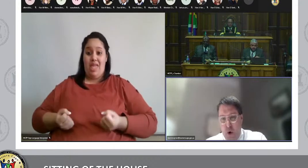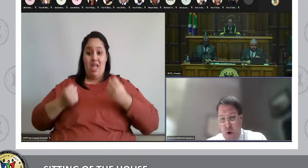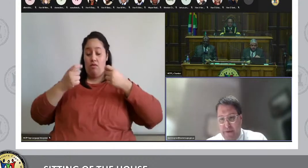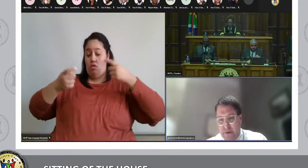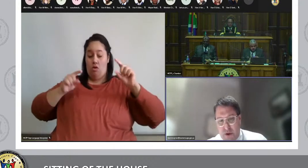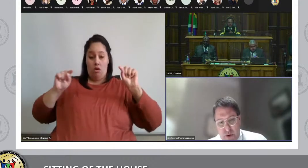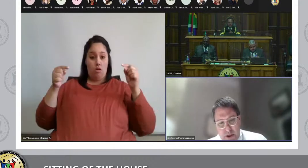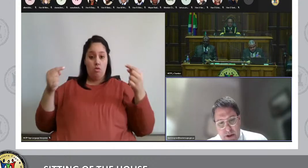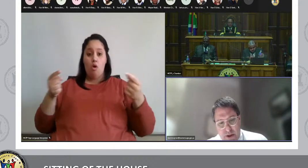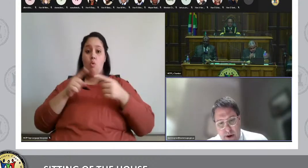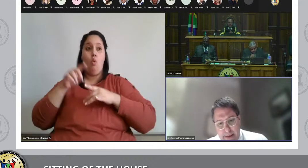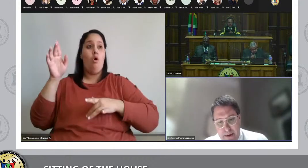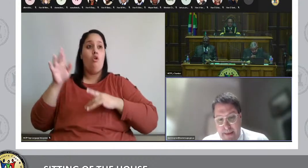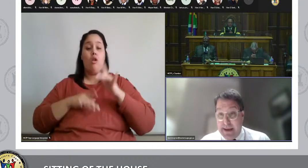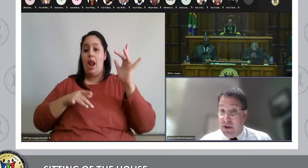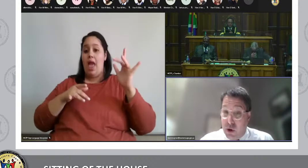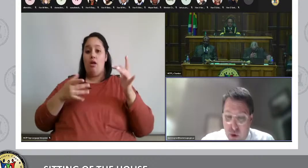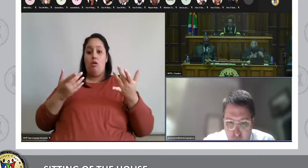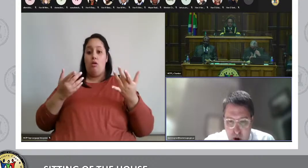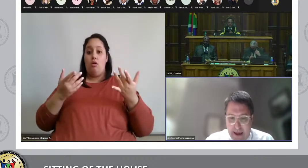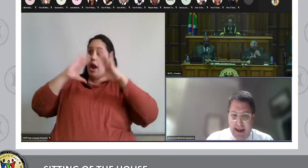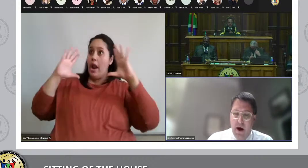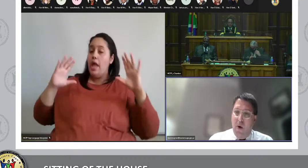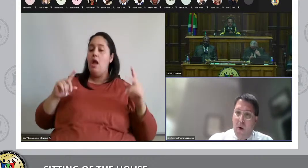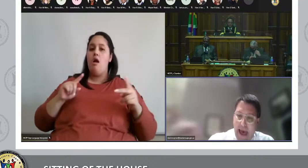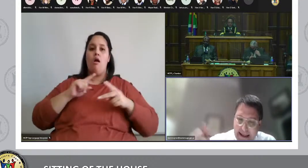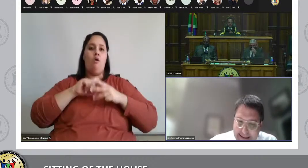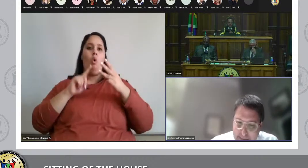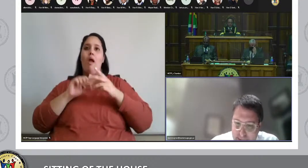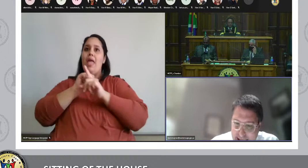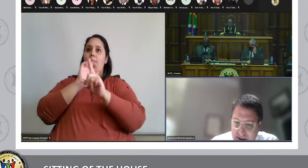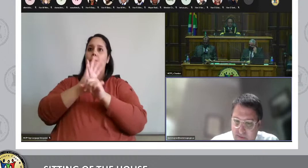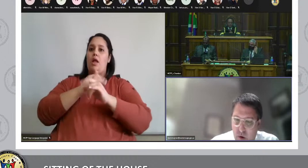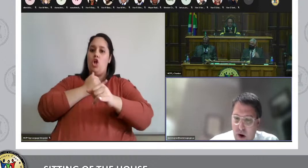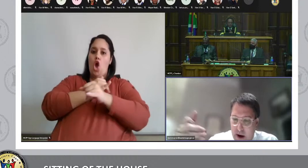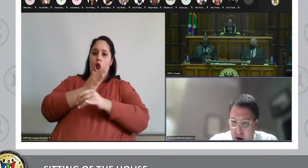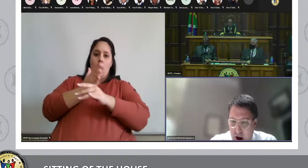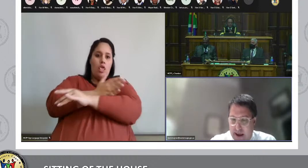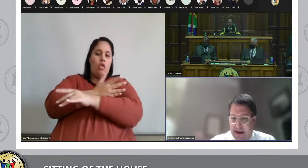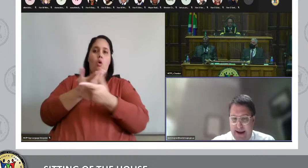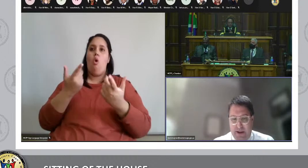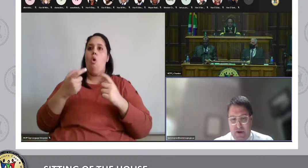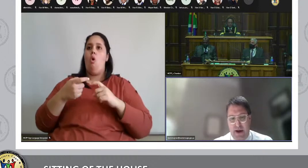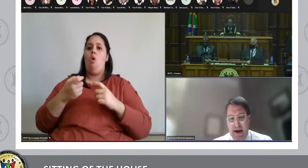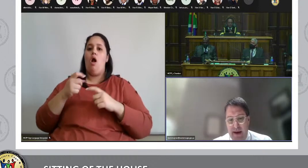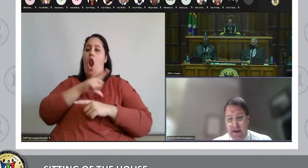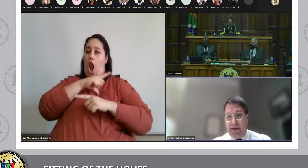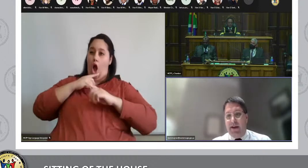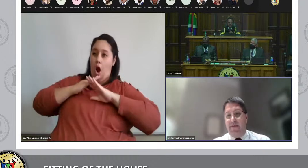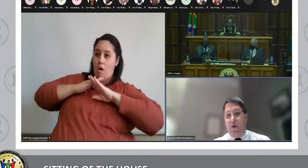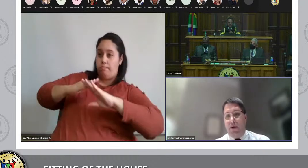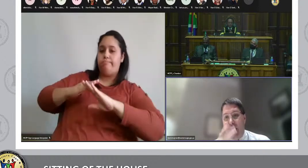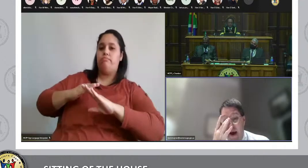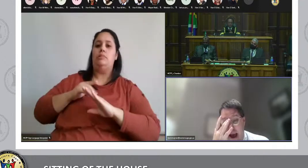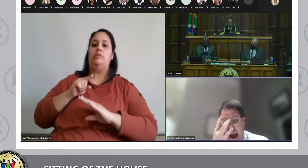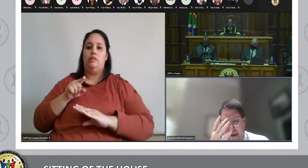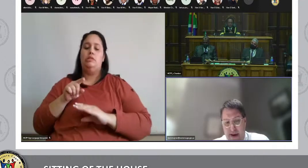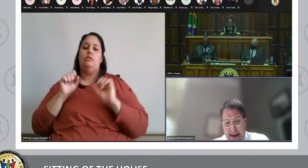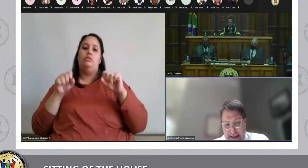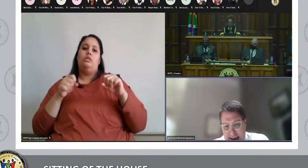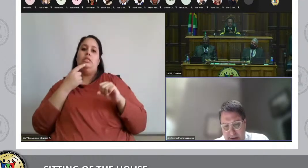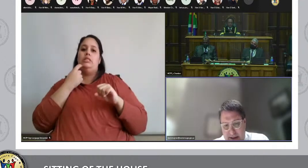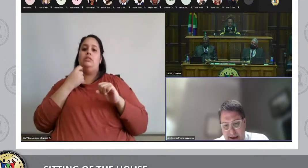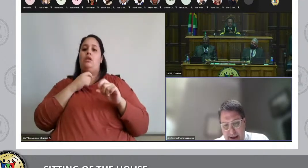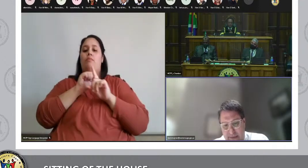sense, or if restrictions are implemented too early or held in place for longer than necessary, this can of course